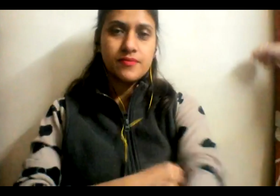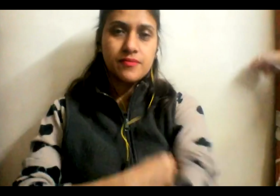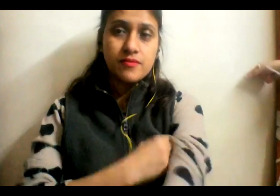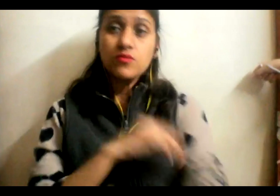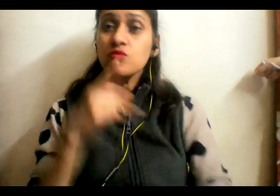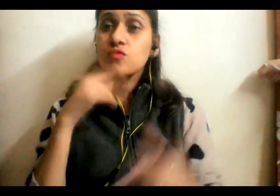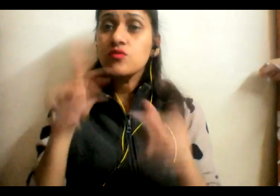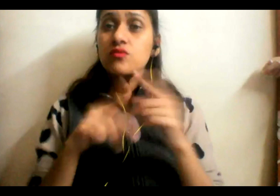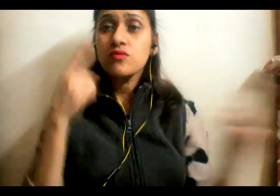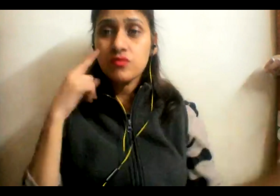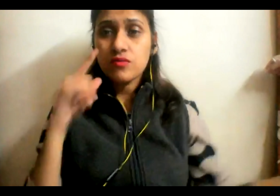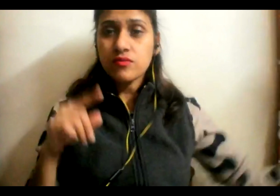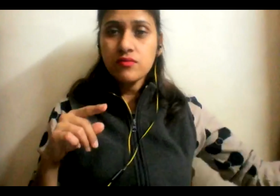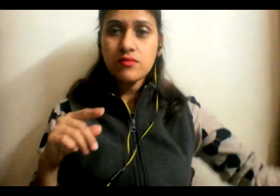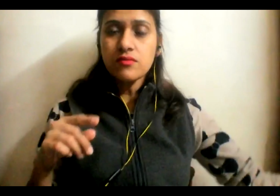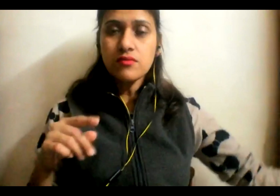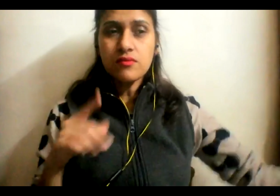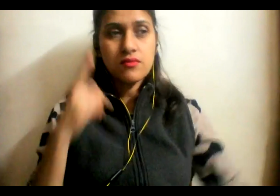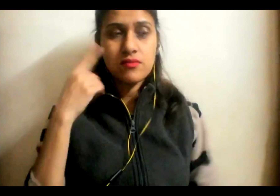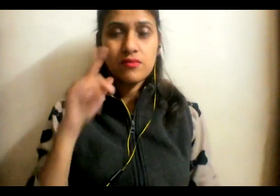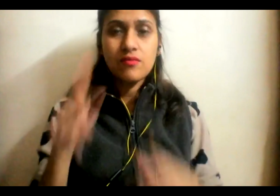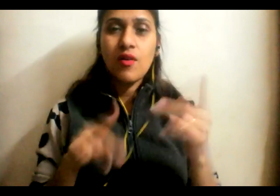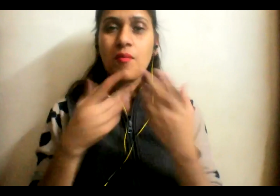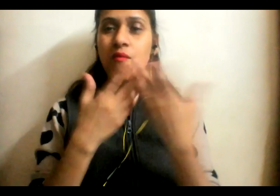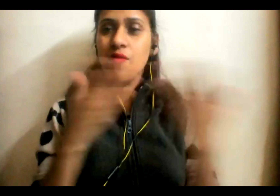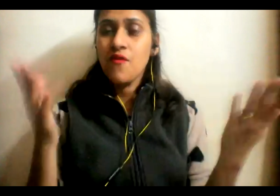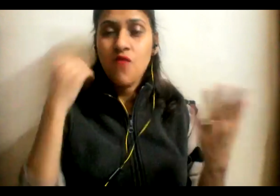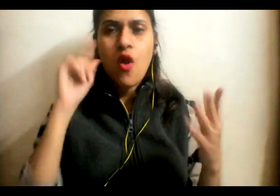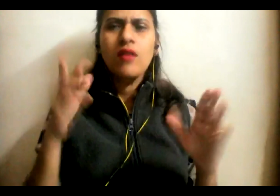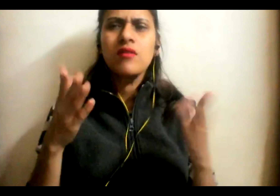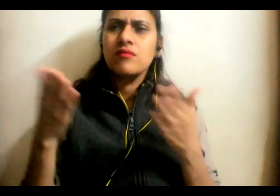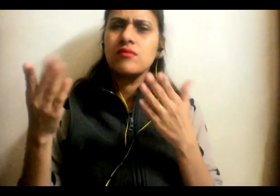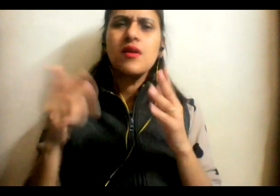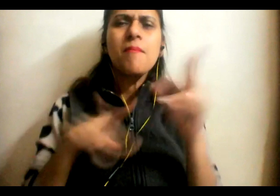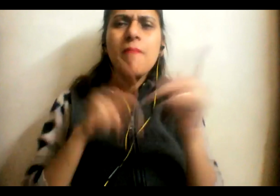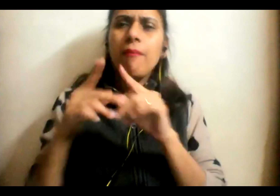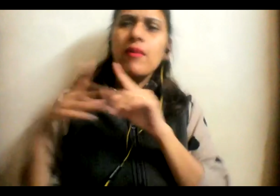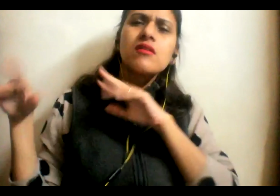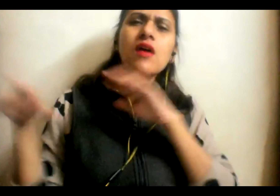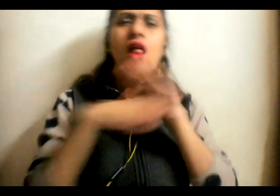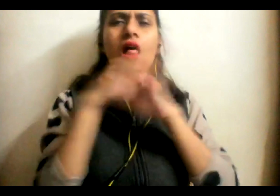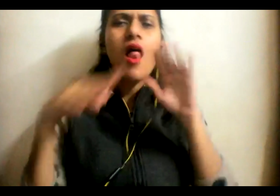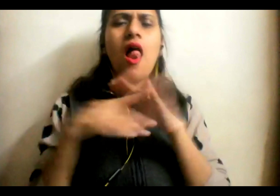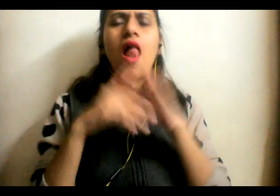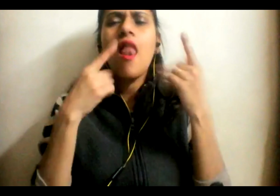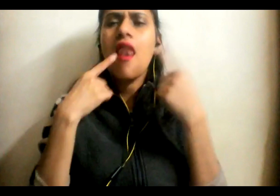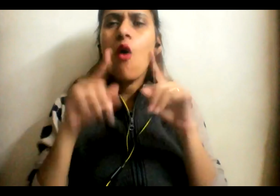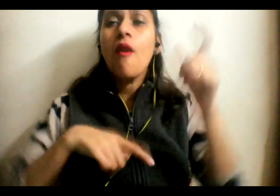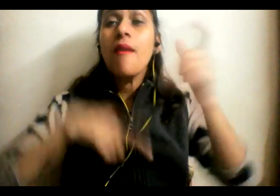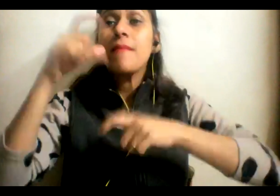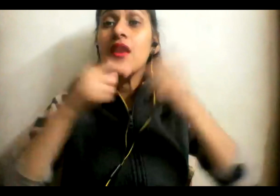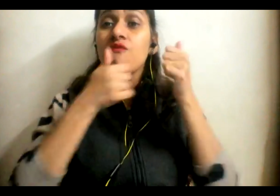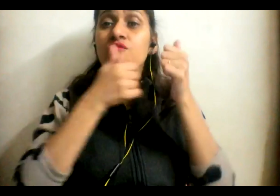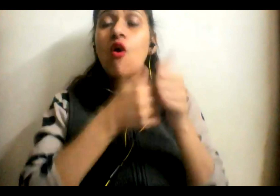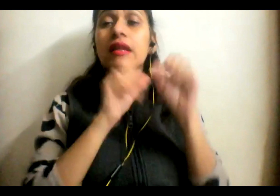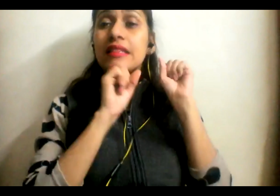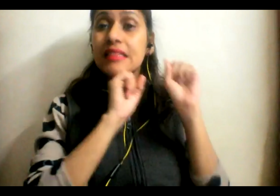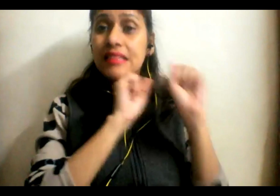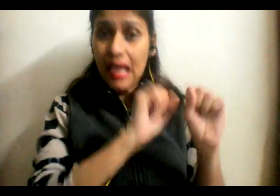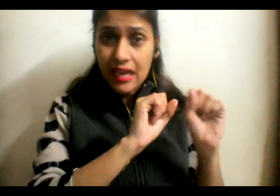public and meant for public use and open to public, including public housing. So using